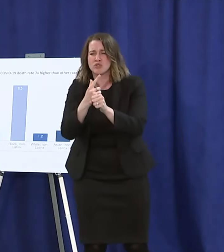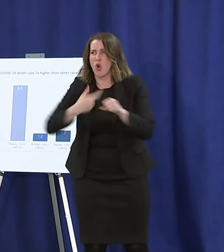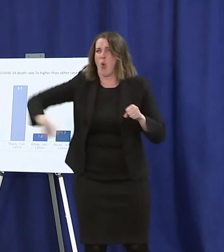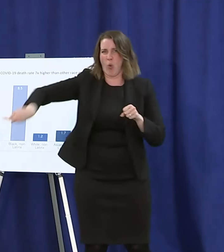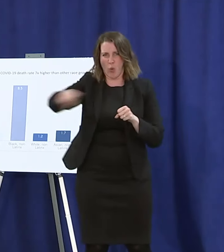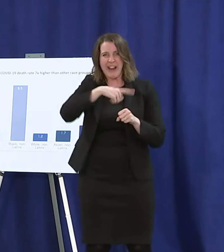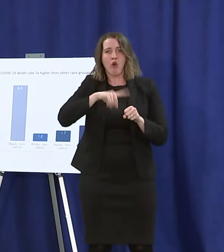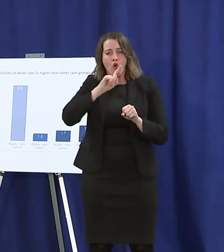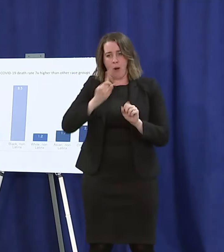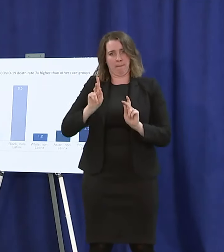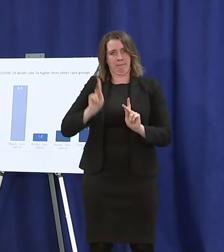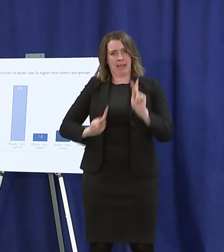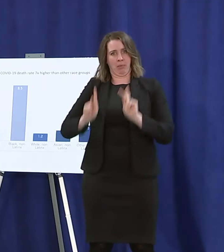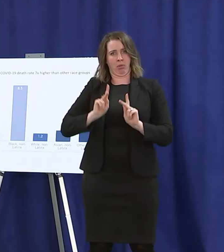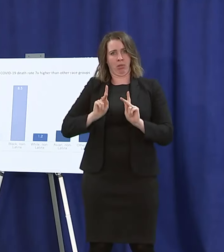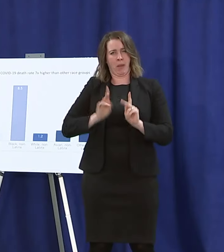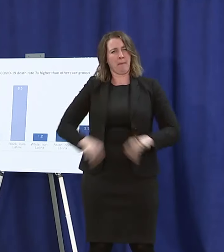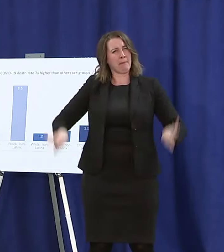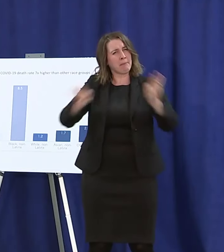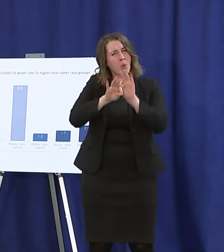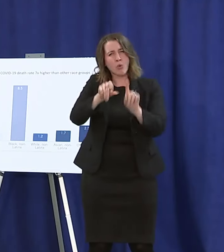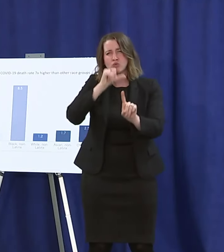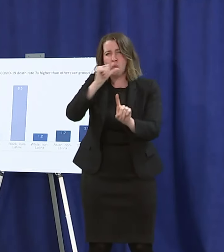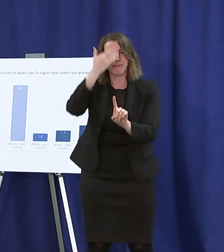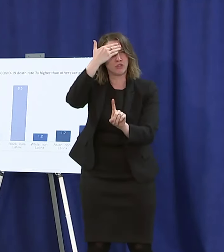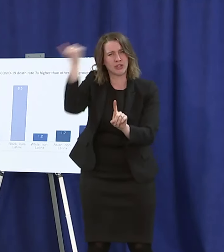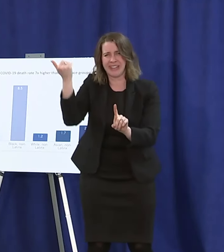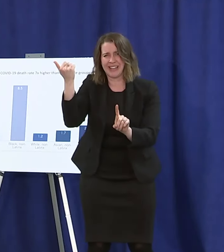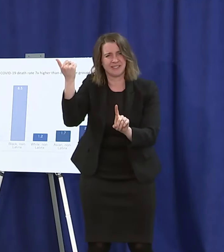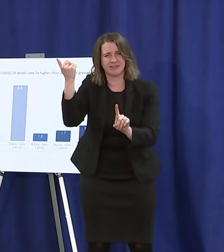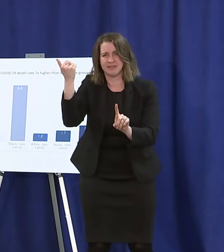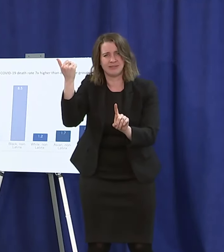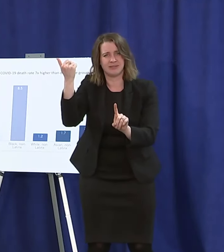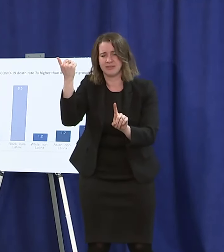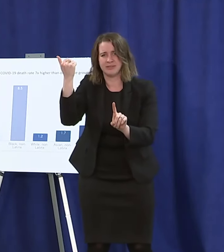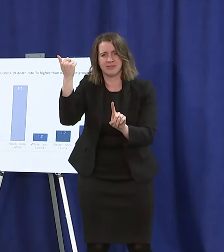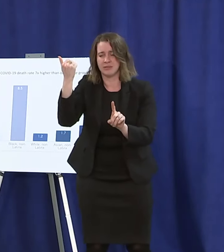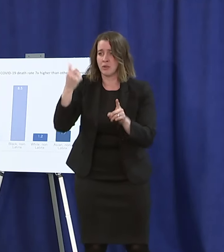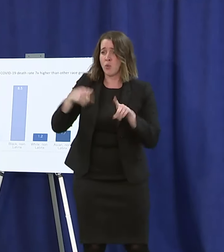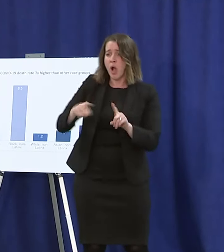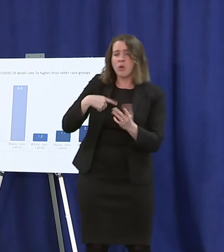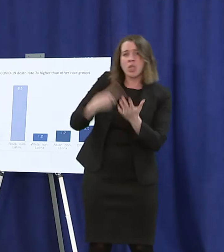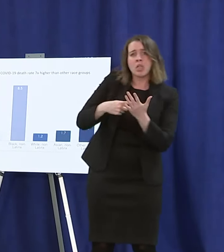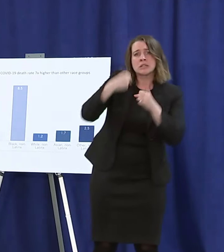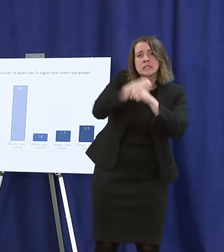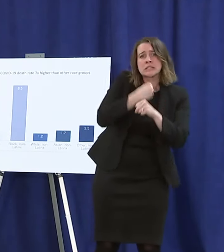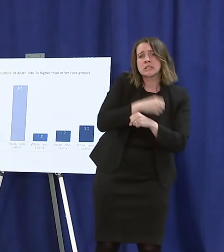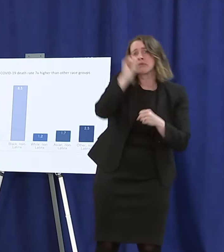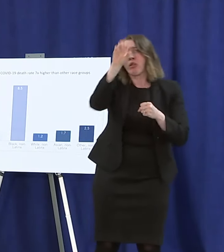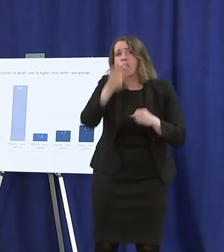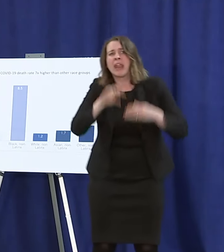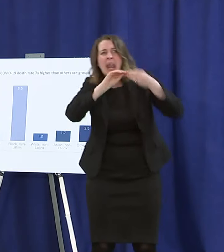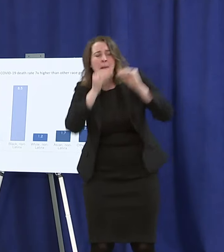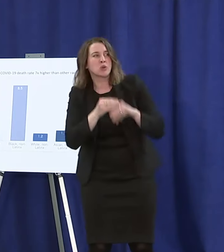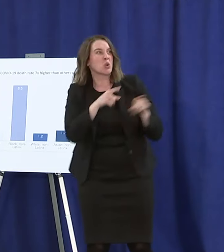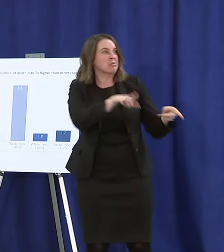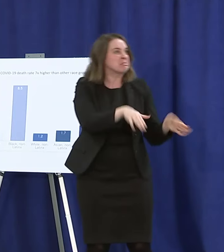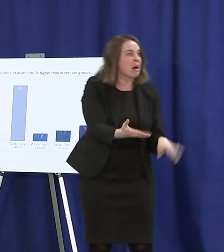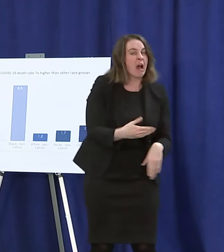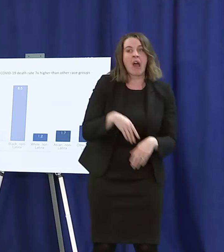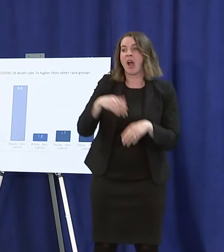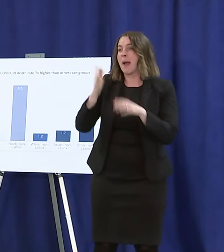to never forget that in this time, when we're talking about these cases and we're talking about hospital